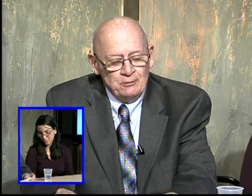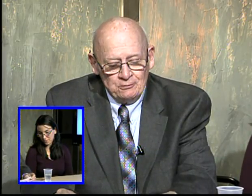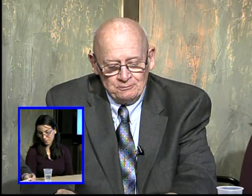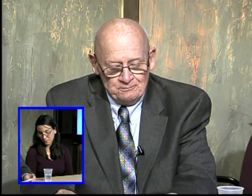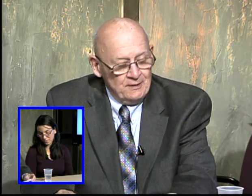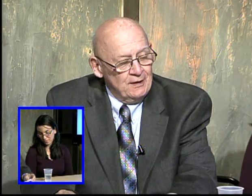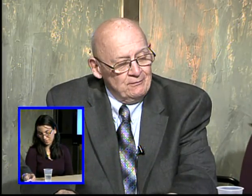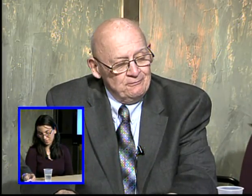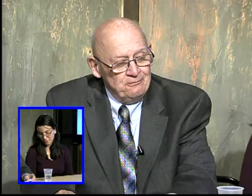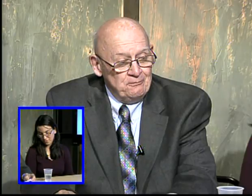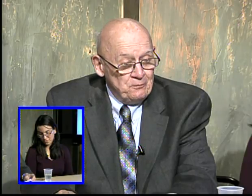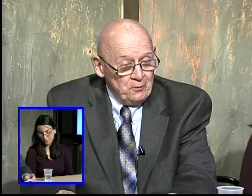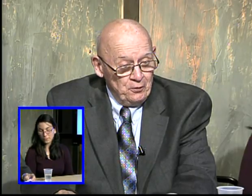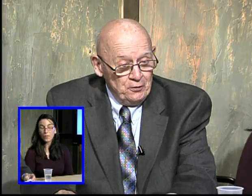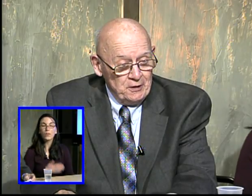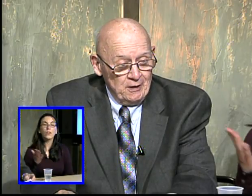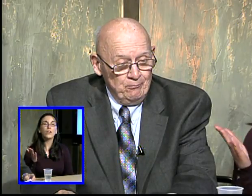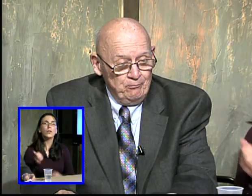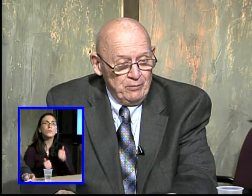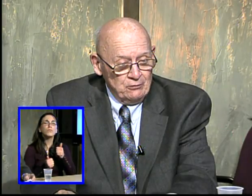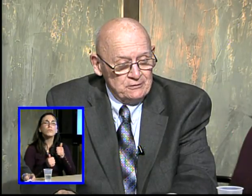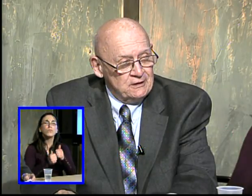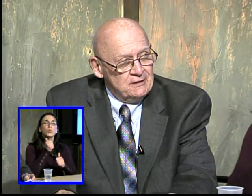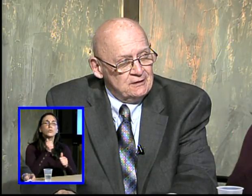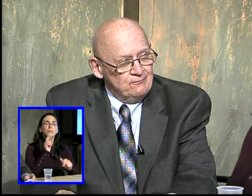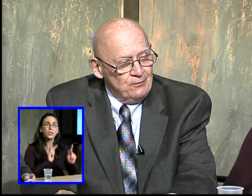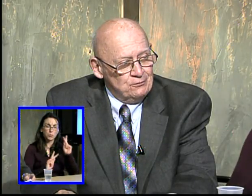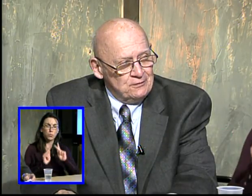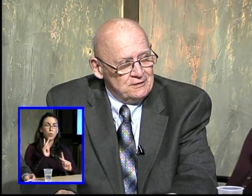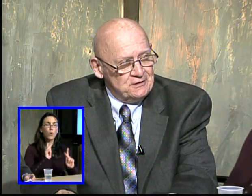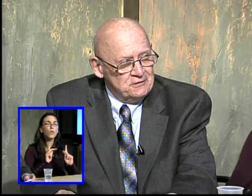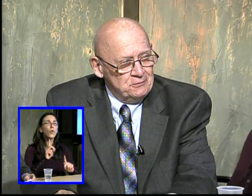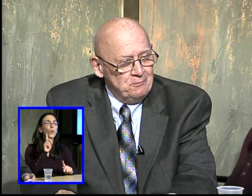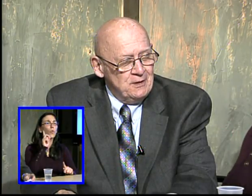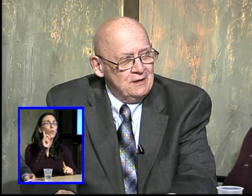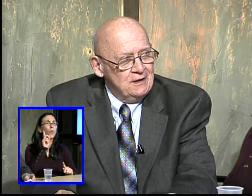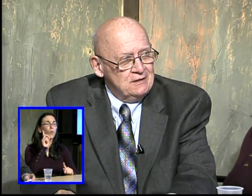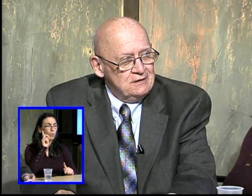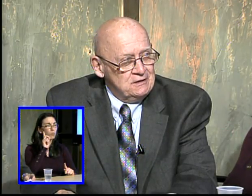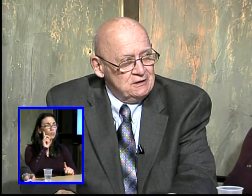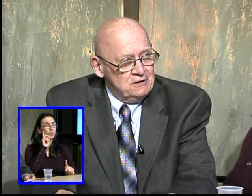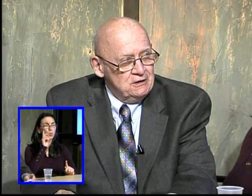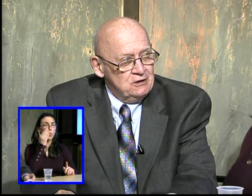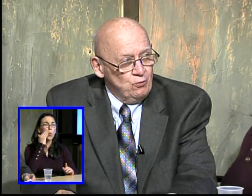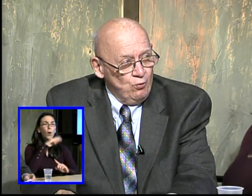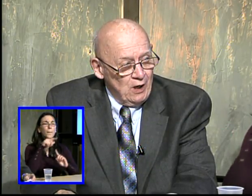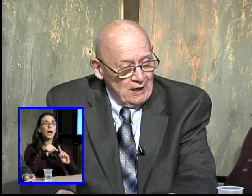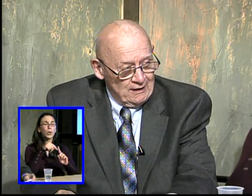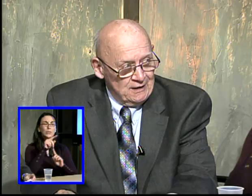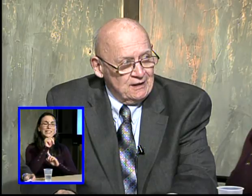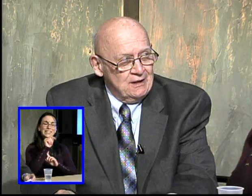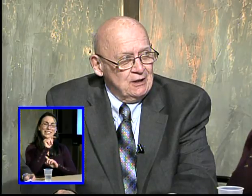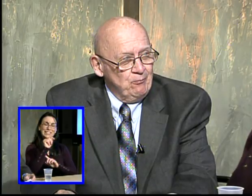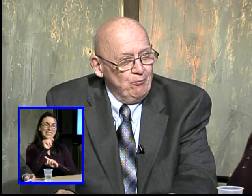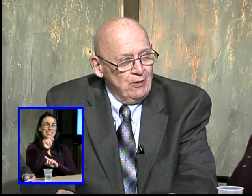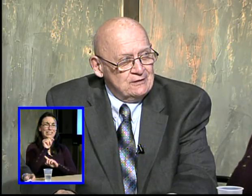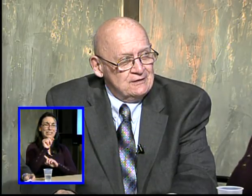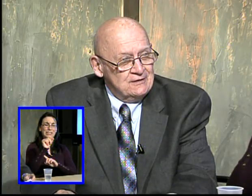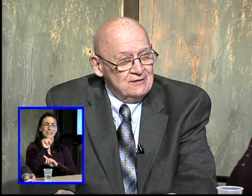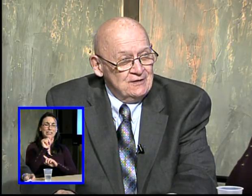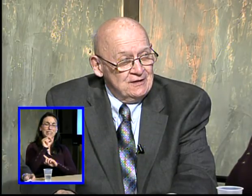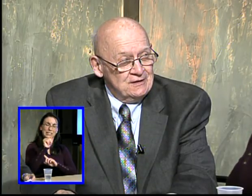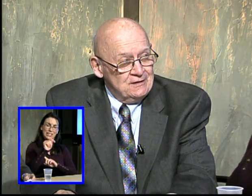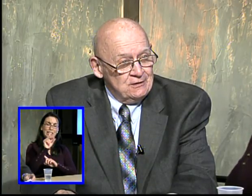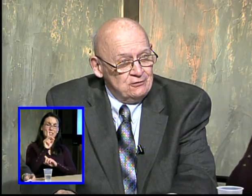Most people have heard about the telephone system TDY,